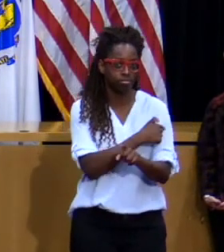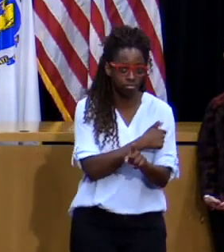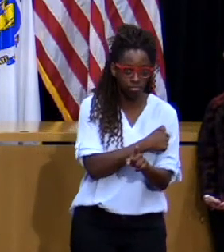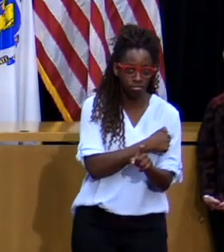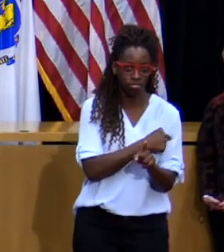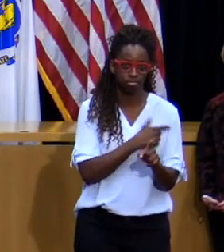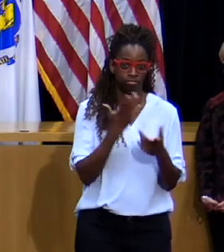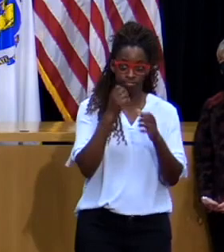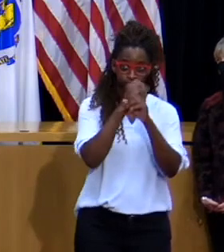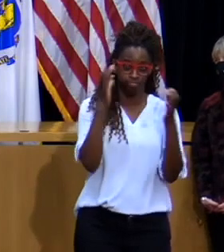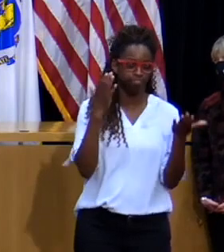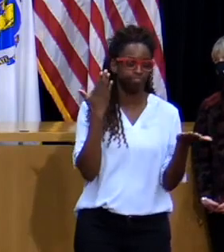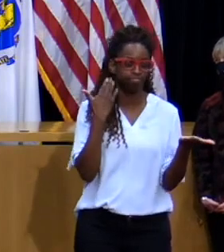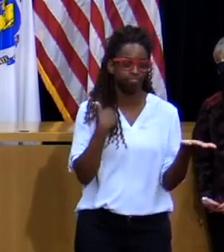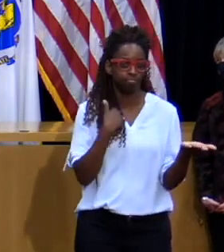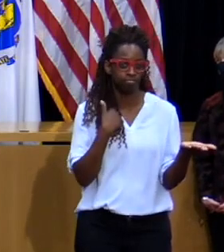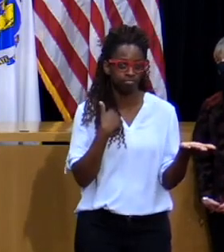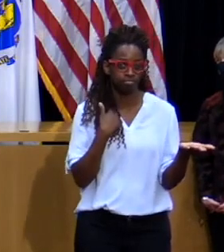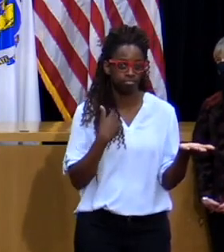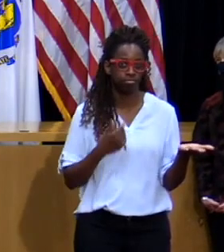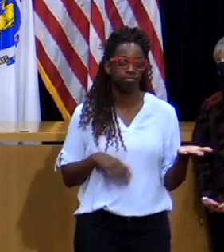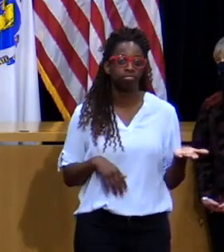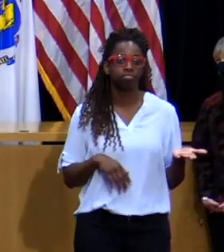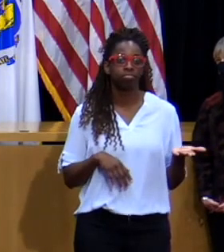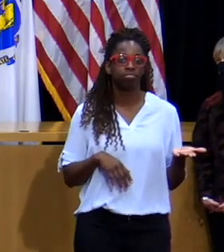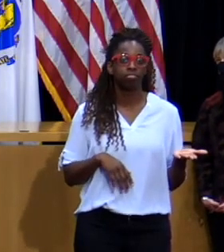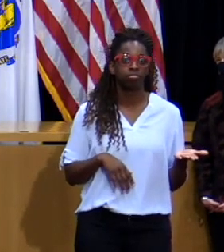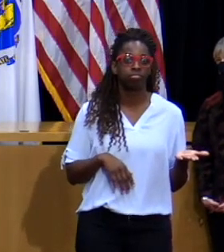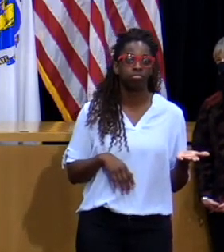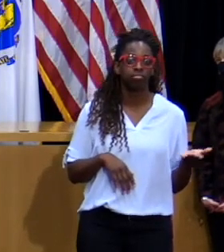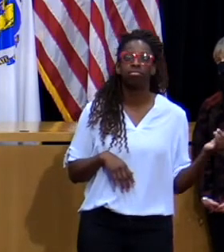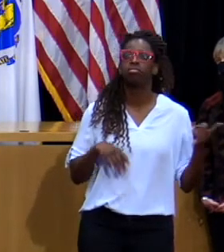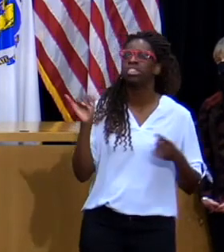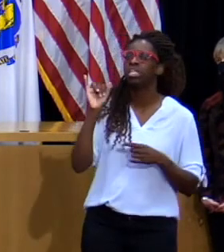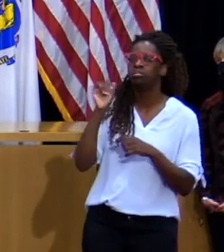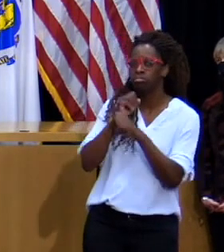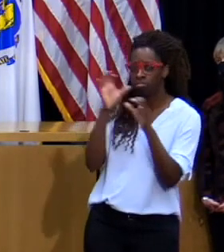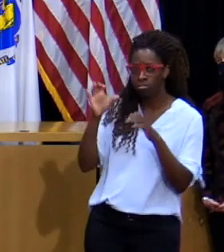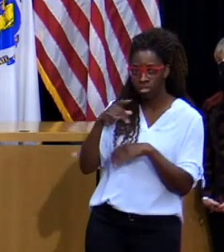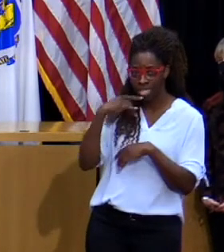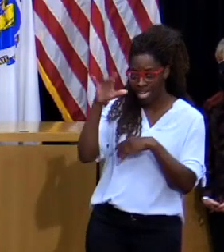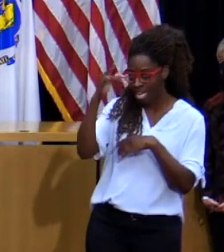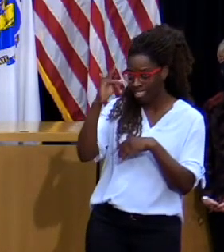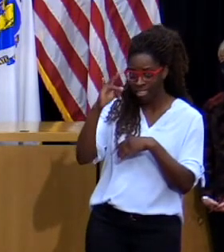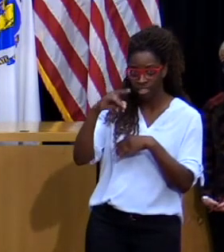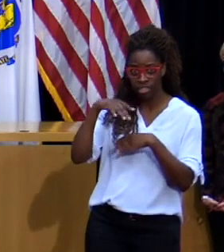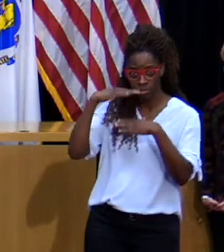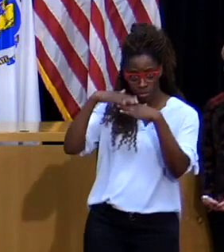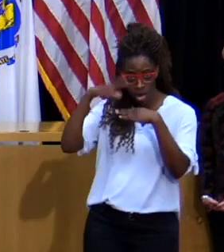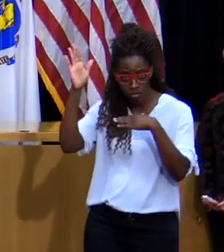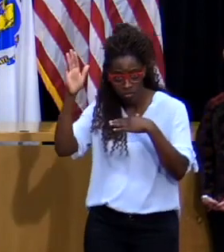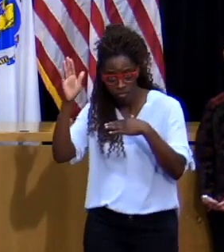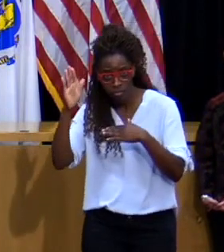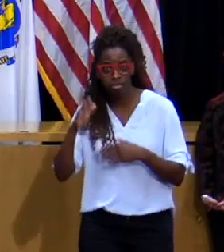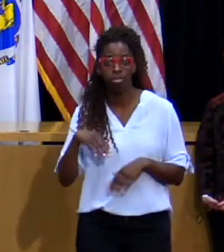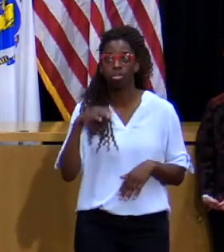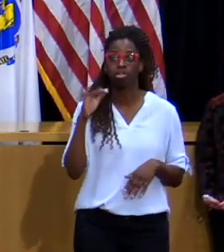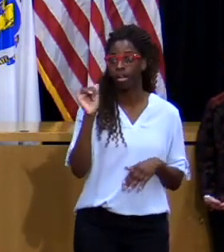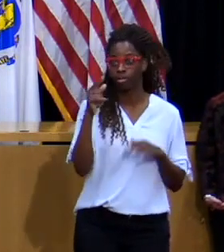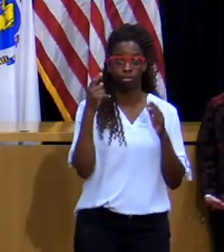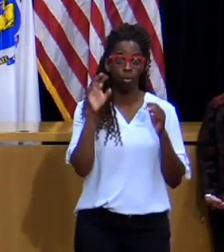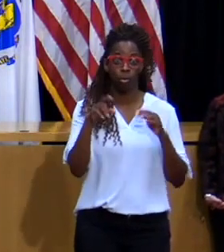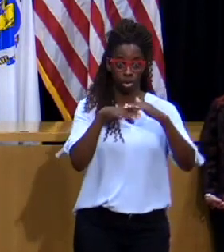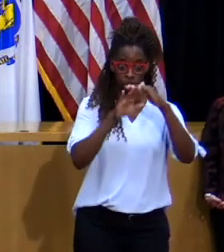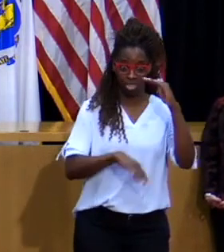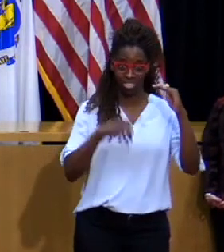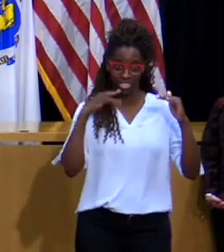the pediatric population. But for the 18-year-olds in the K-12 population, are they included? Or So 18-year, K-12 refers to the instructor